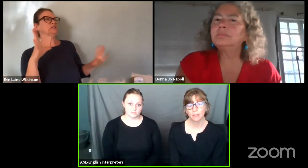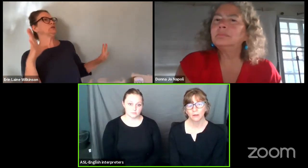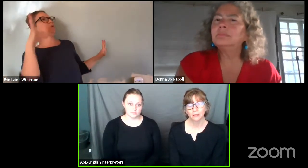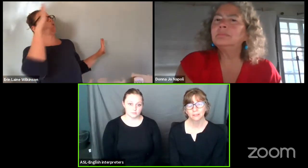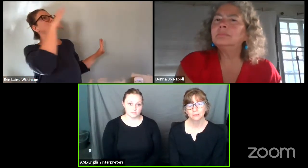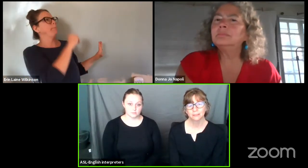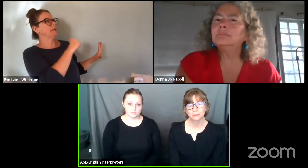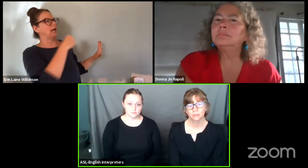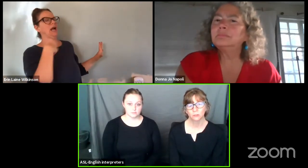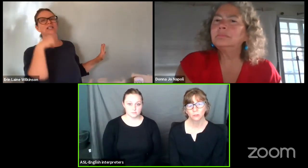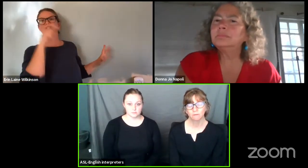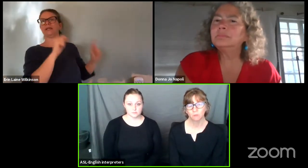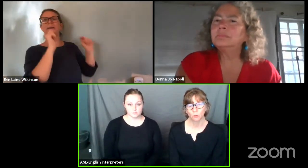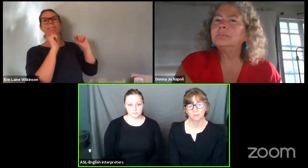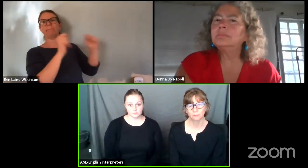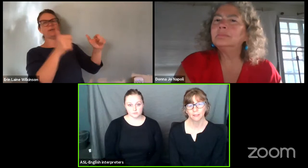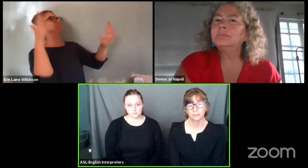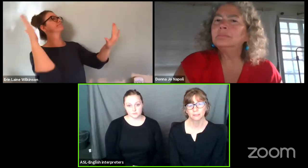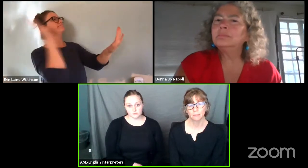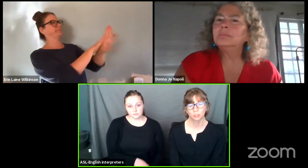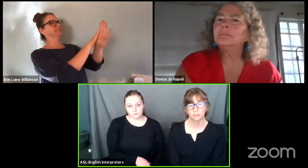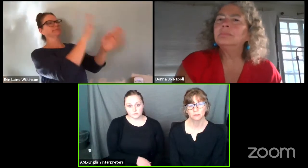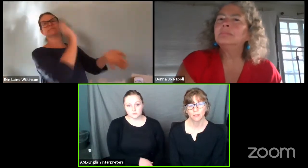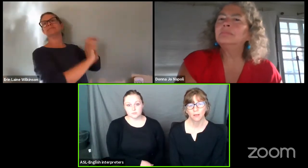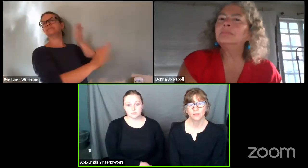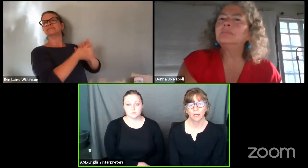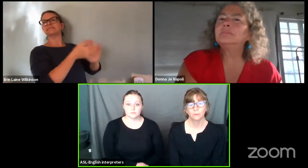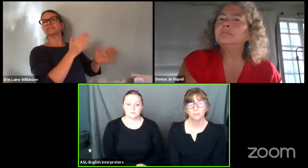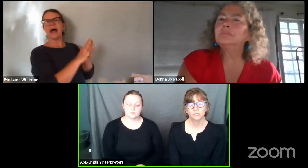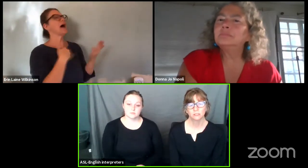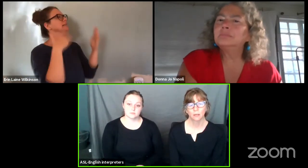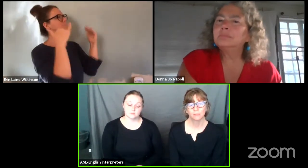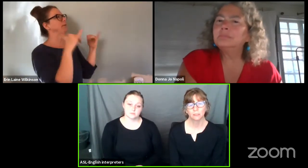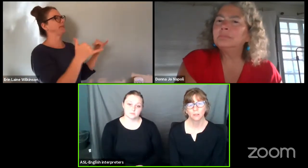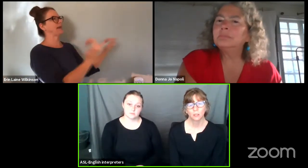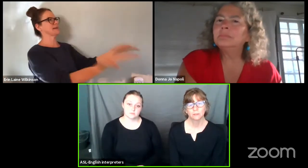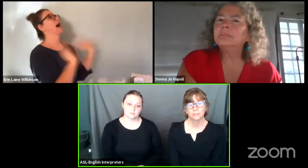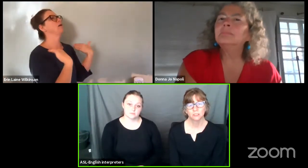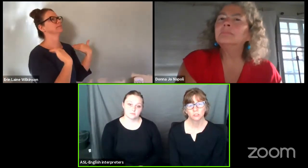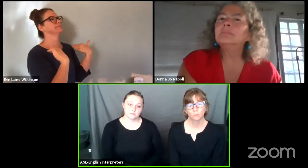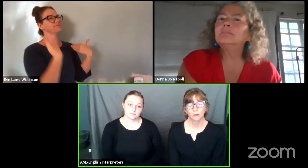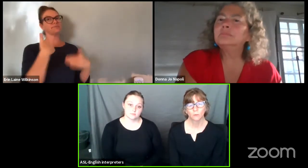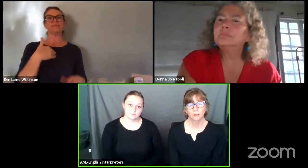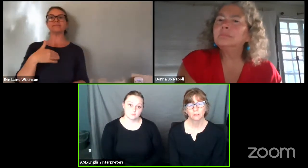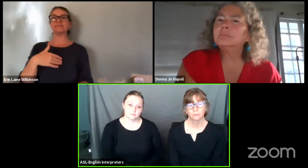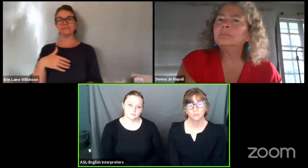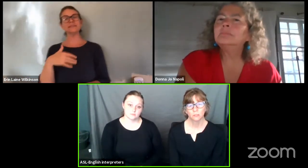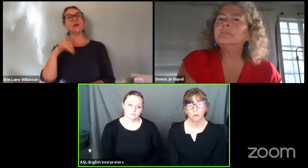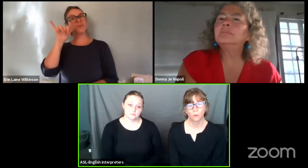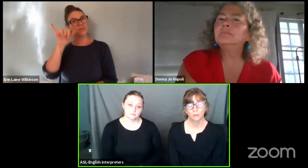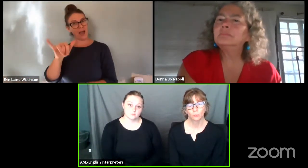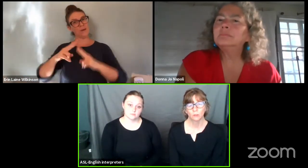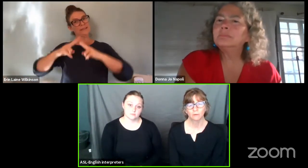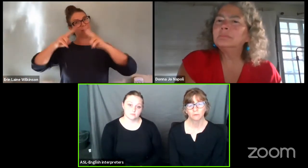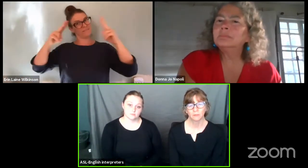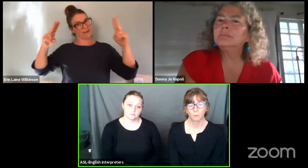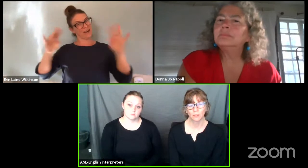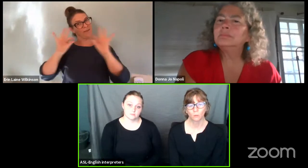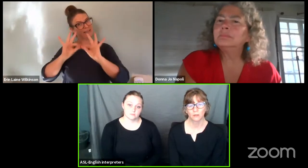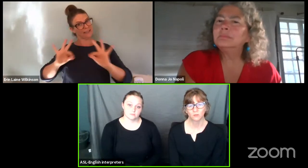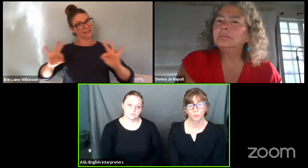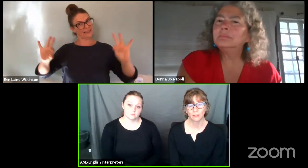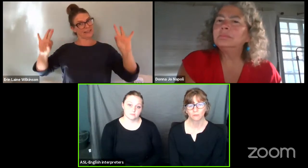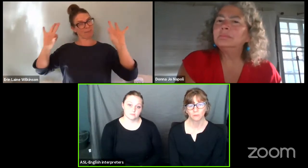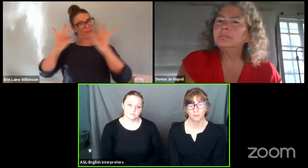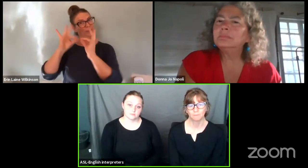my American-centered focus, my assumption that I would just come in, teach them what I wanted them to know, and pull out from them what